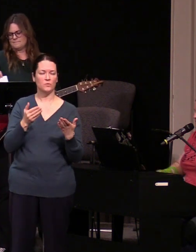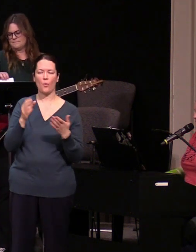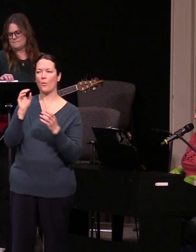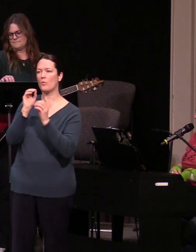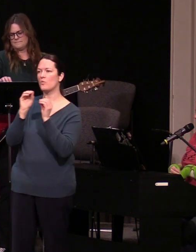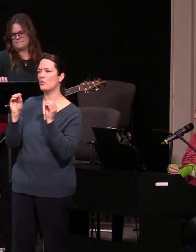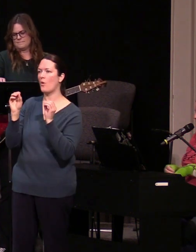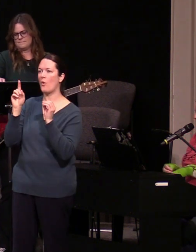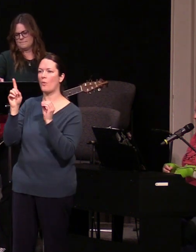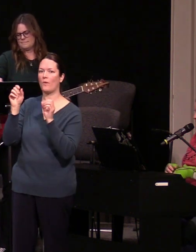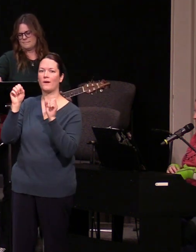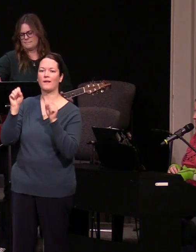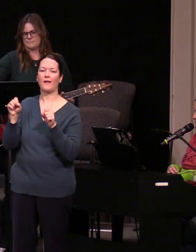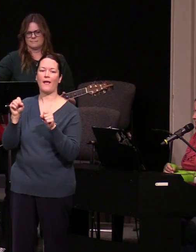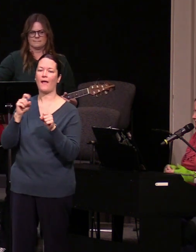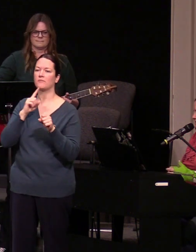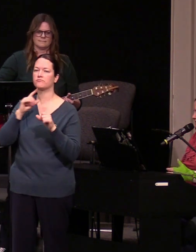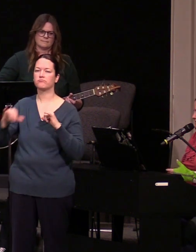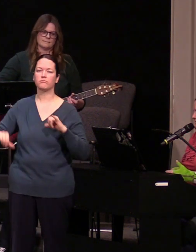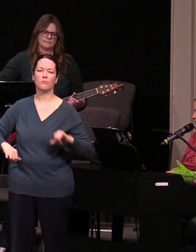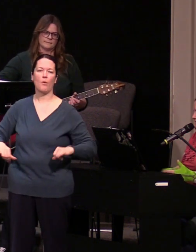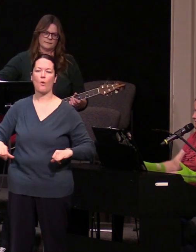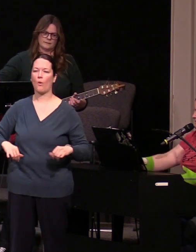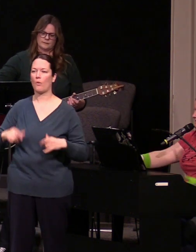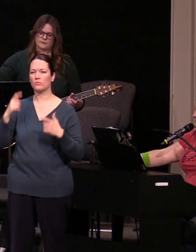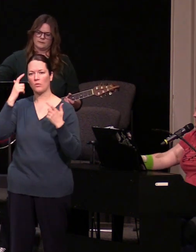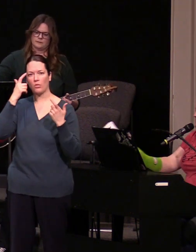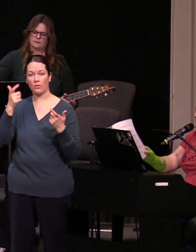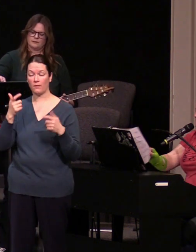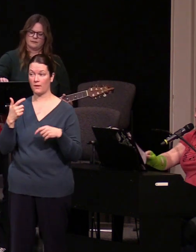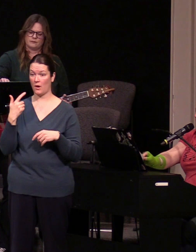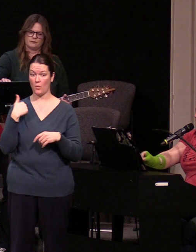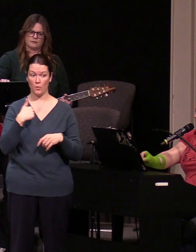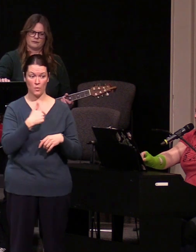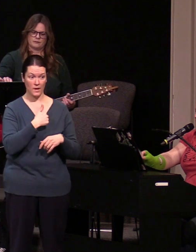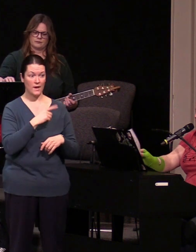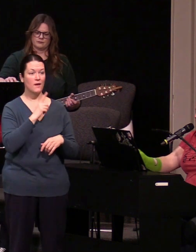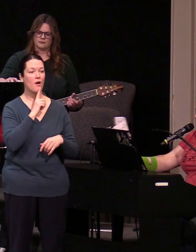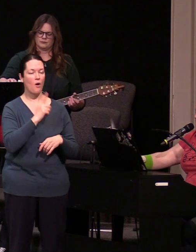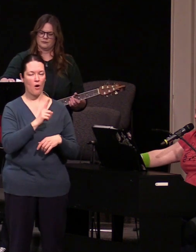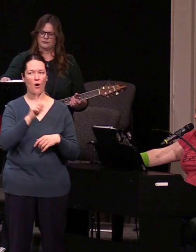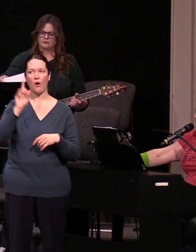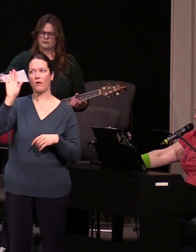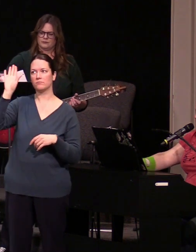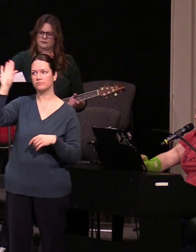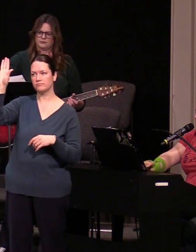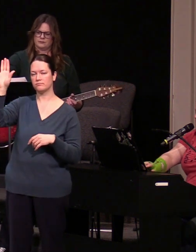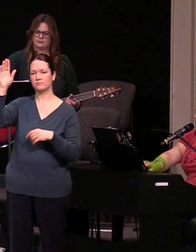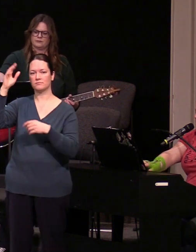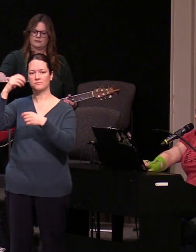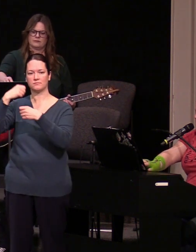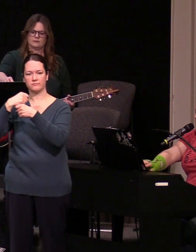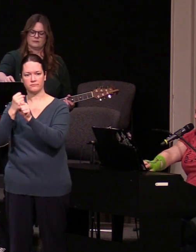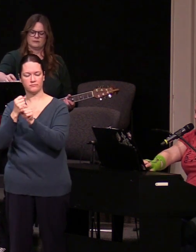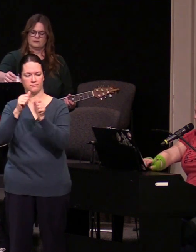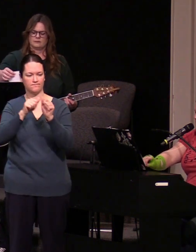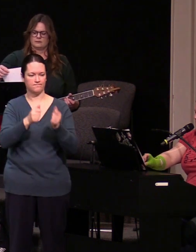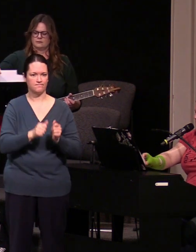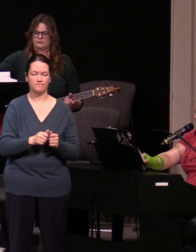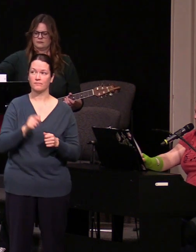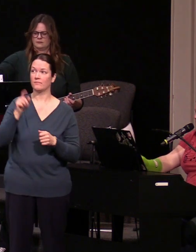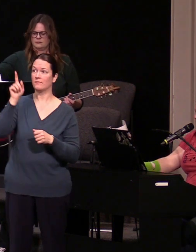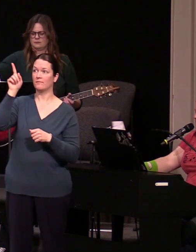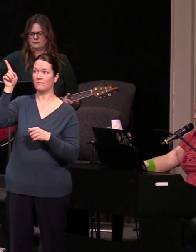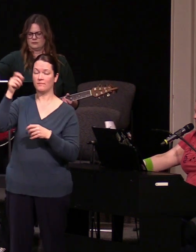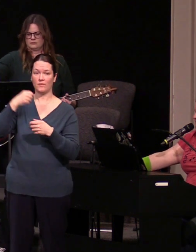one could boast. For we are God's handiwork,